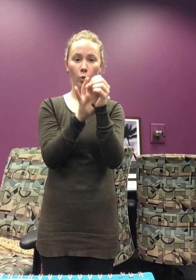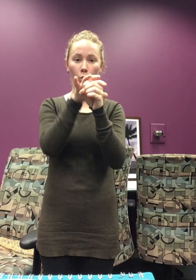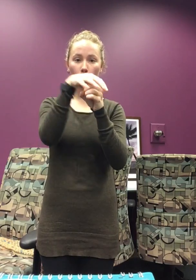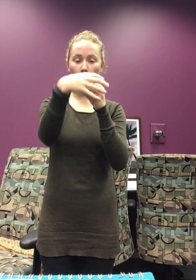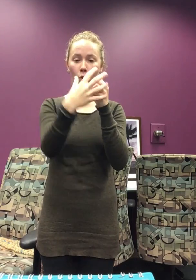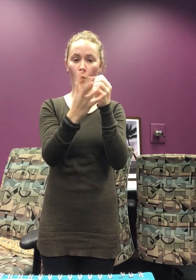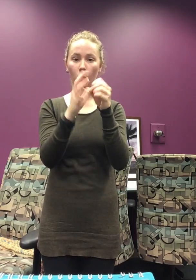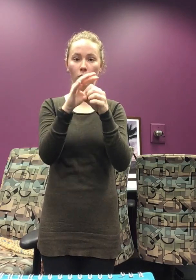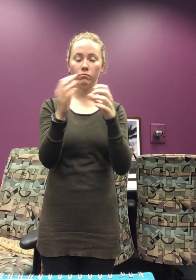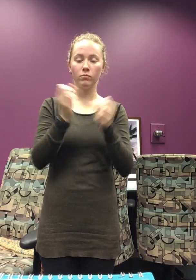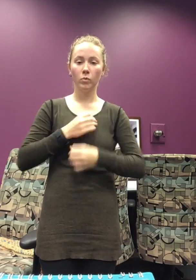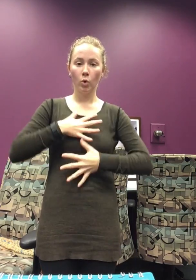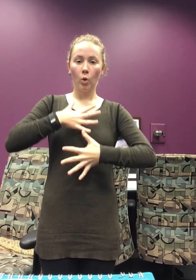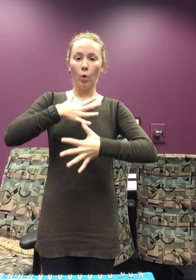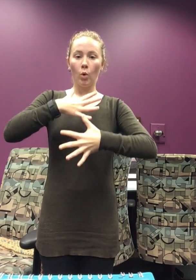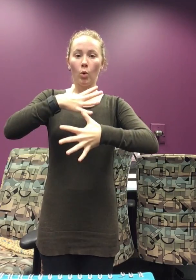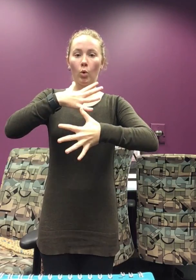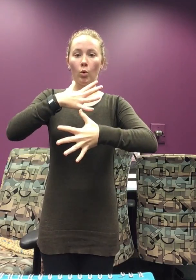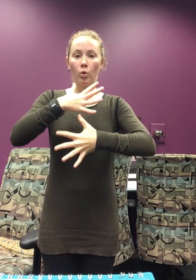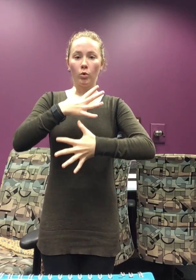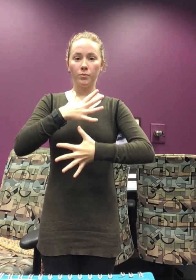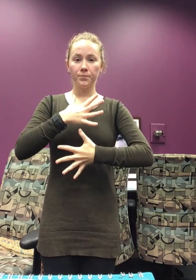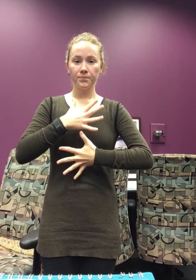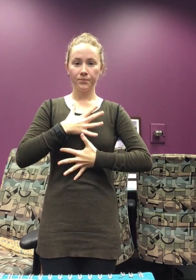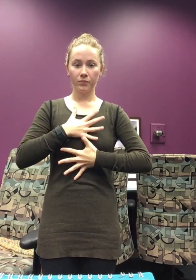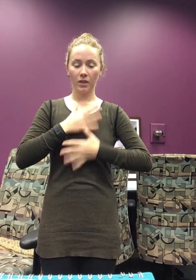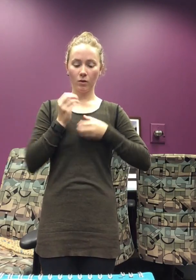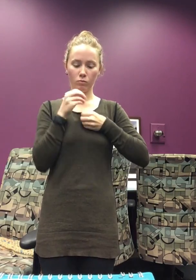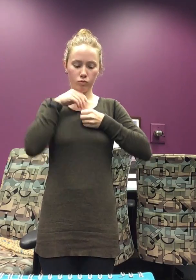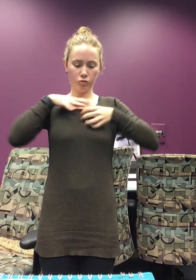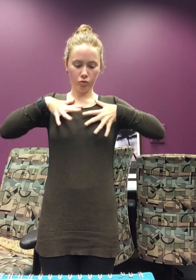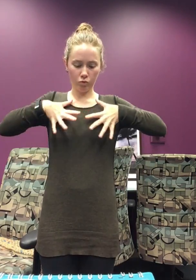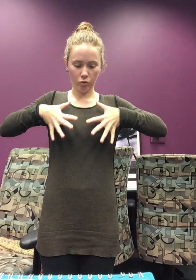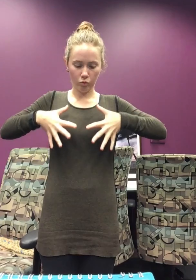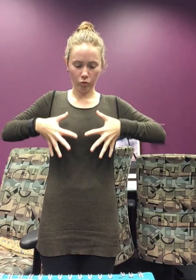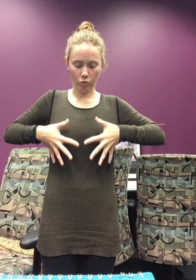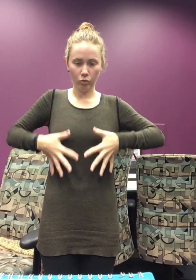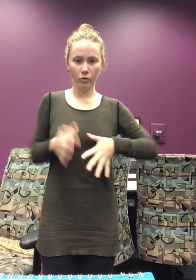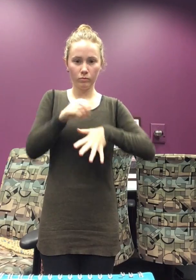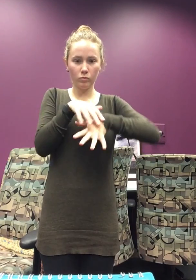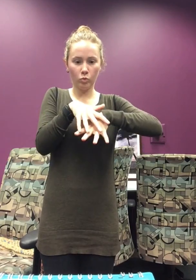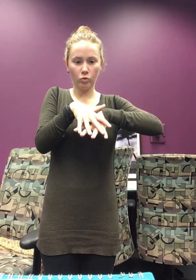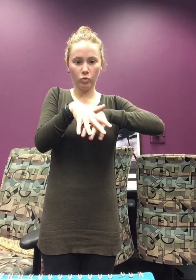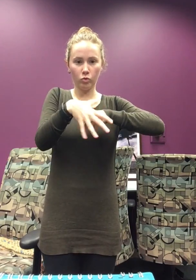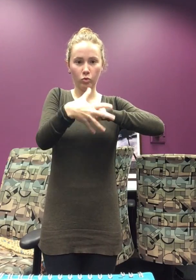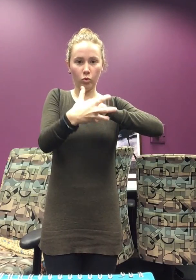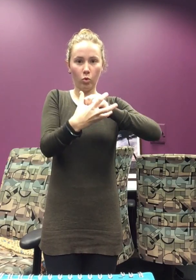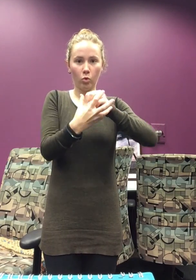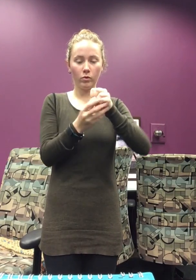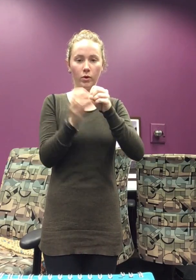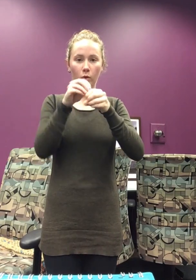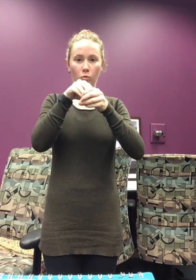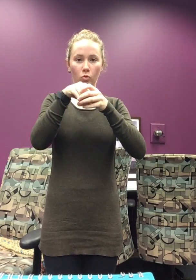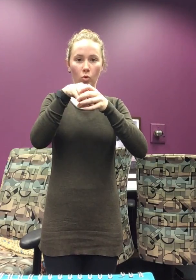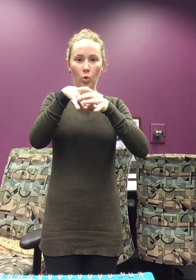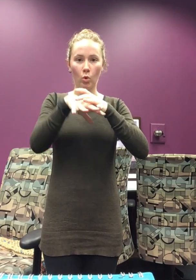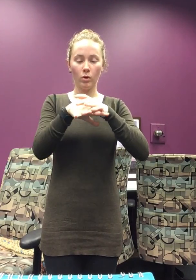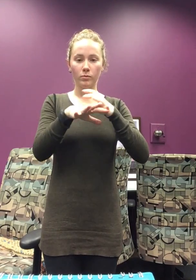take a breath in, then that oxygen goes through the air sacs into the